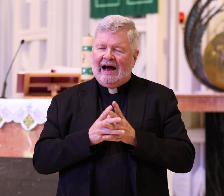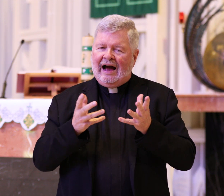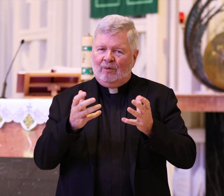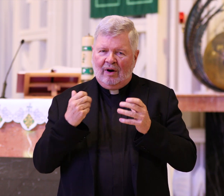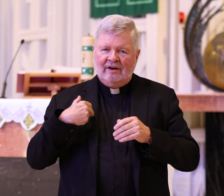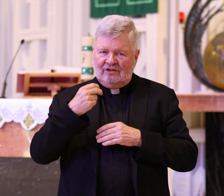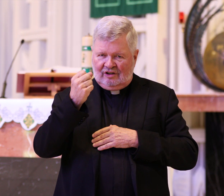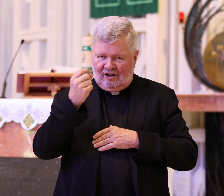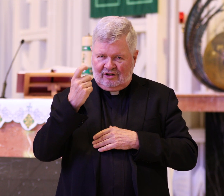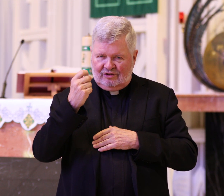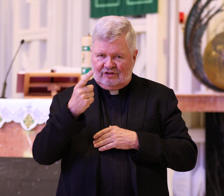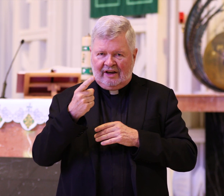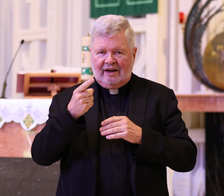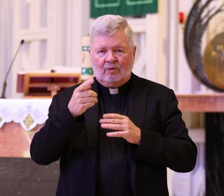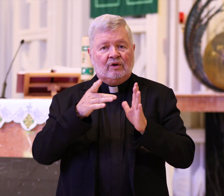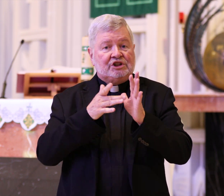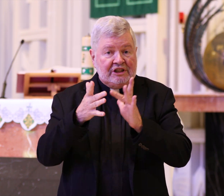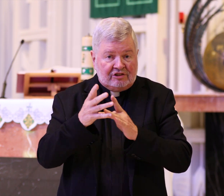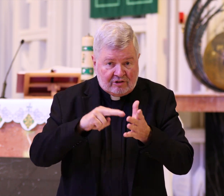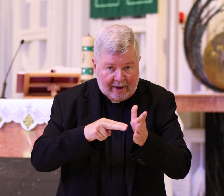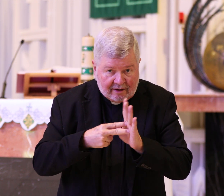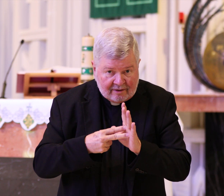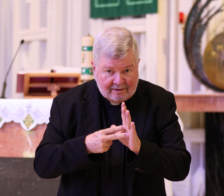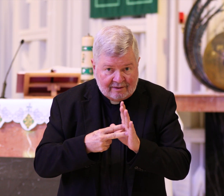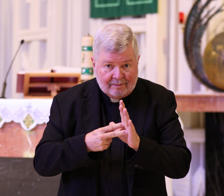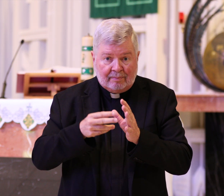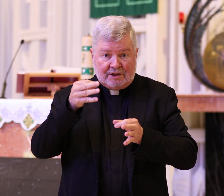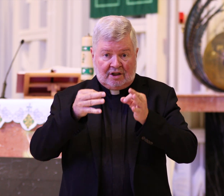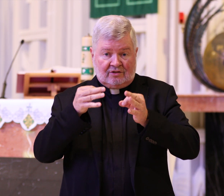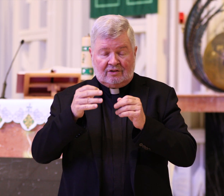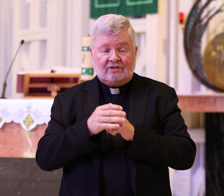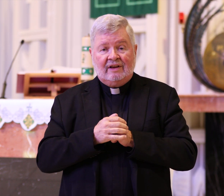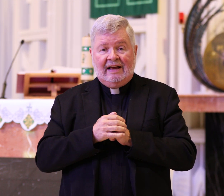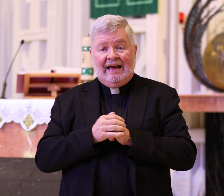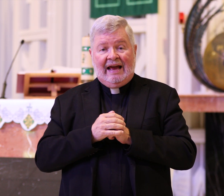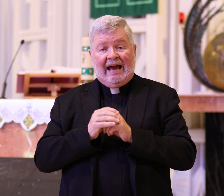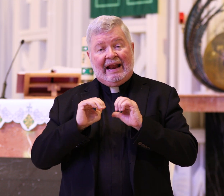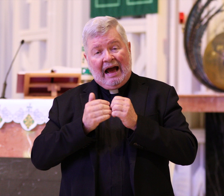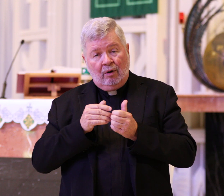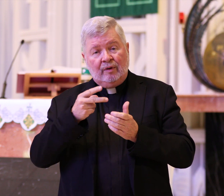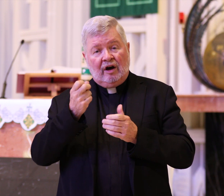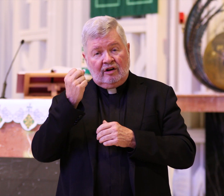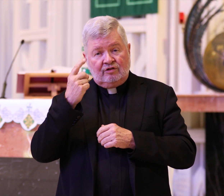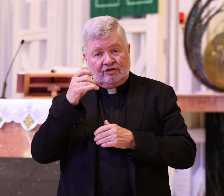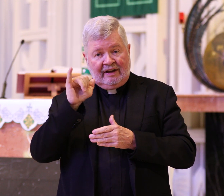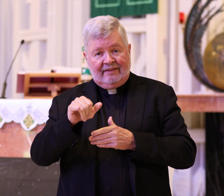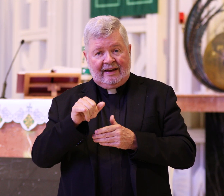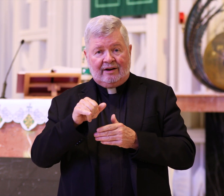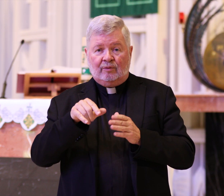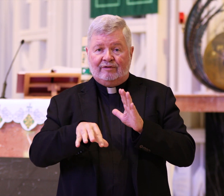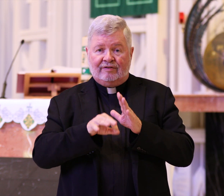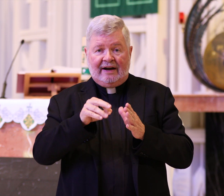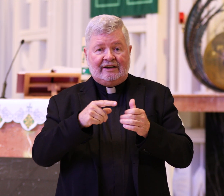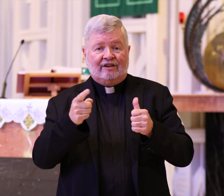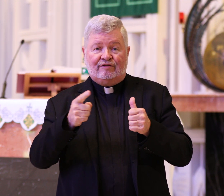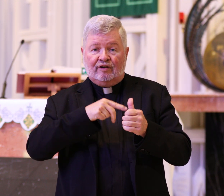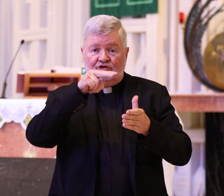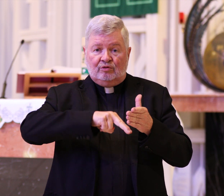I want us to understand what Jesus meant by justice. And how we understand that, we find in the first